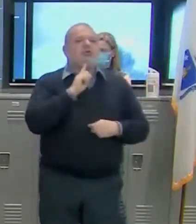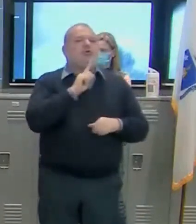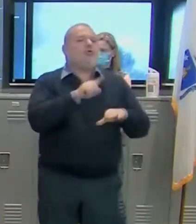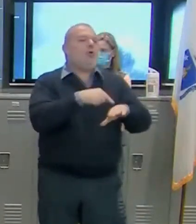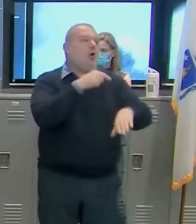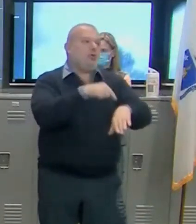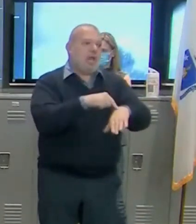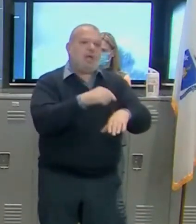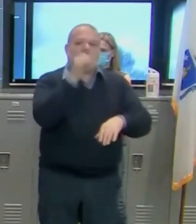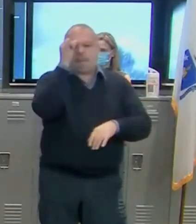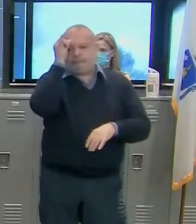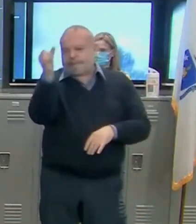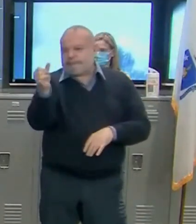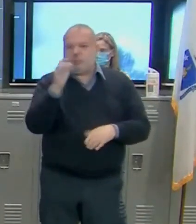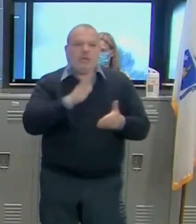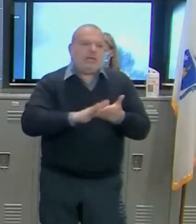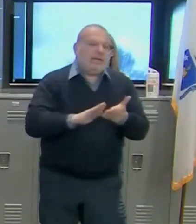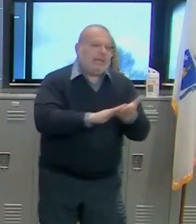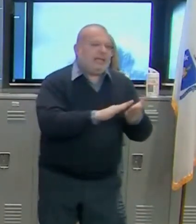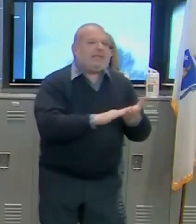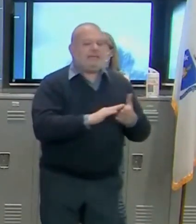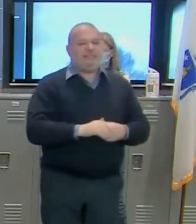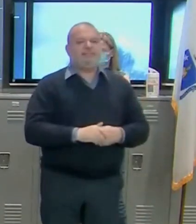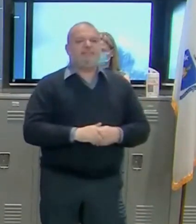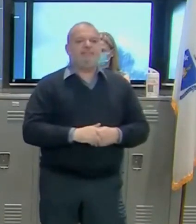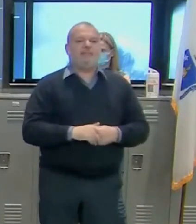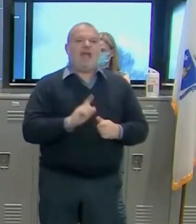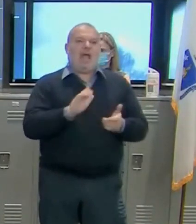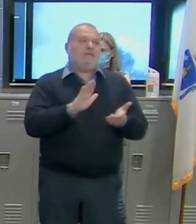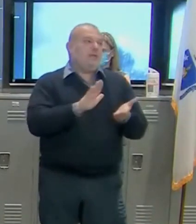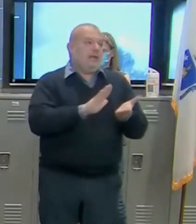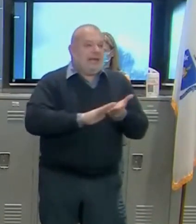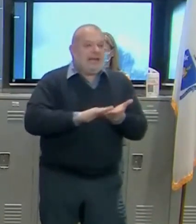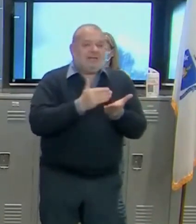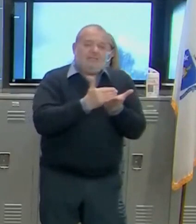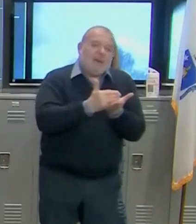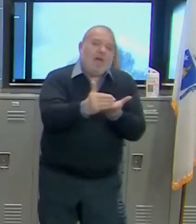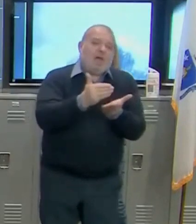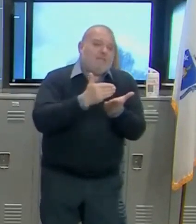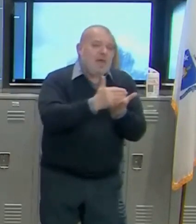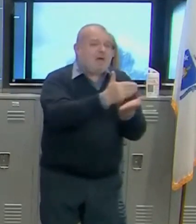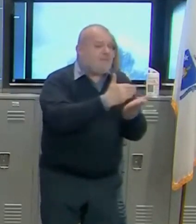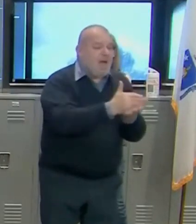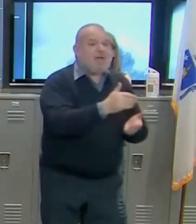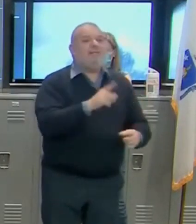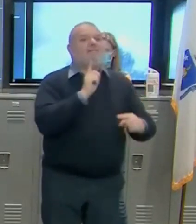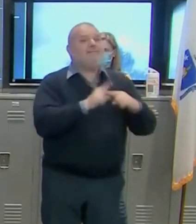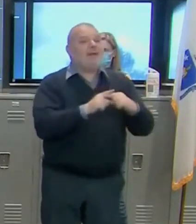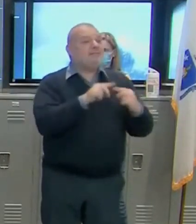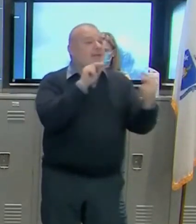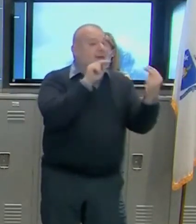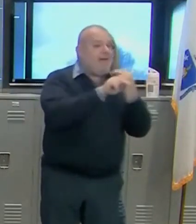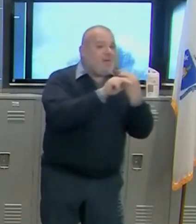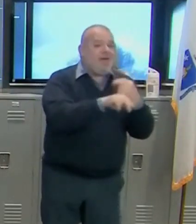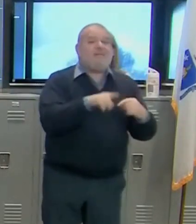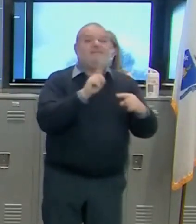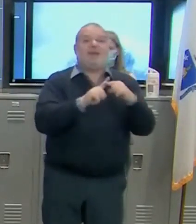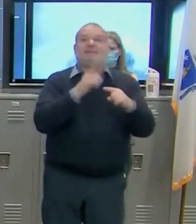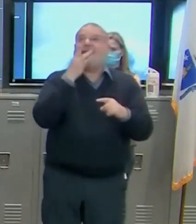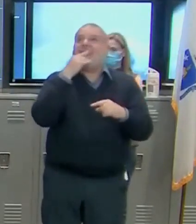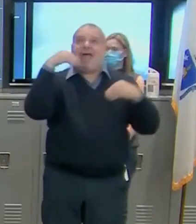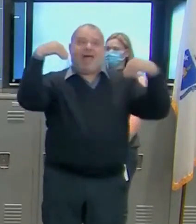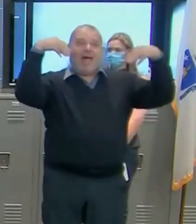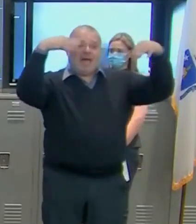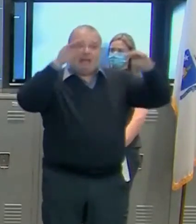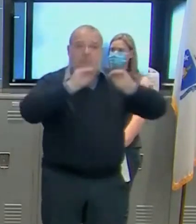few days, cleaning up roadways, pushing back snowbanks, and widening out highway ramps, and generally just keeping on top of slippery areas.